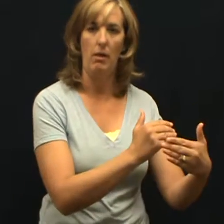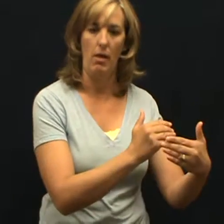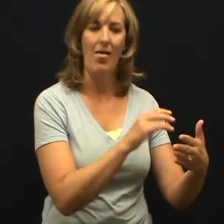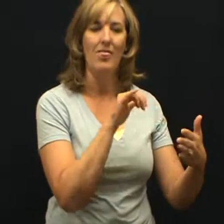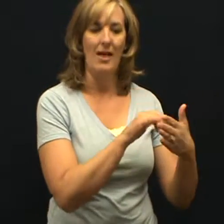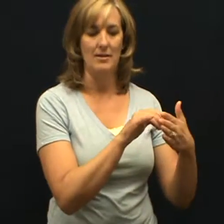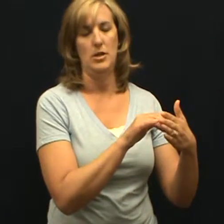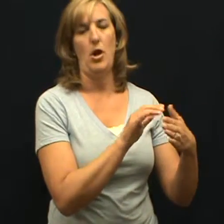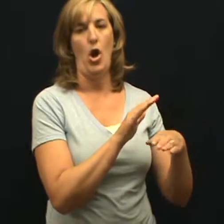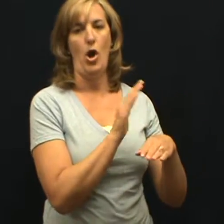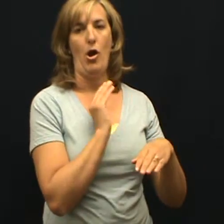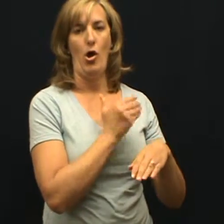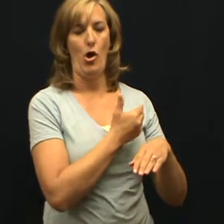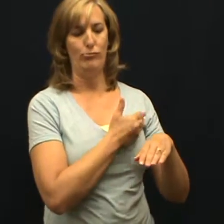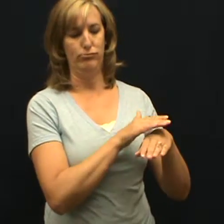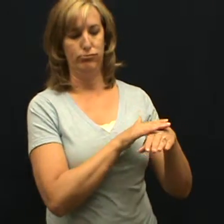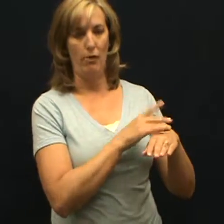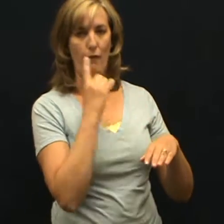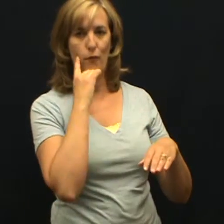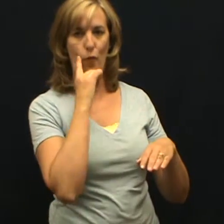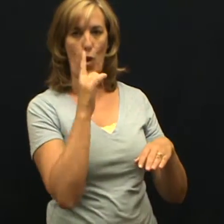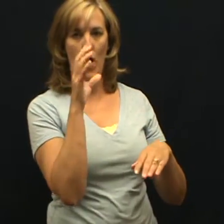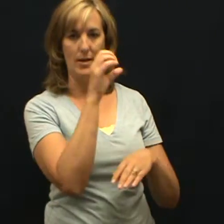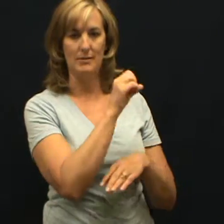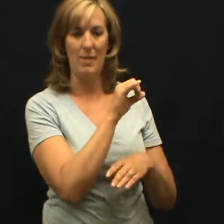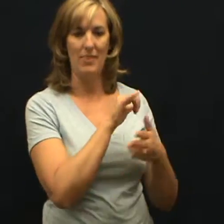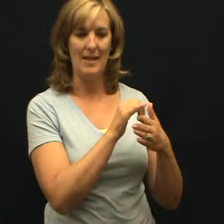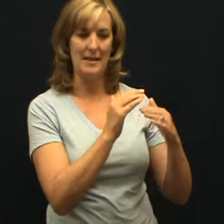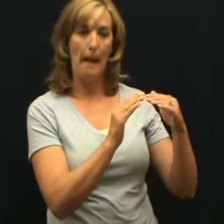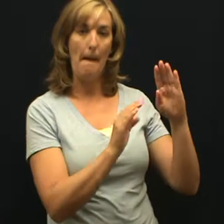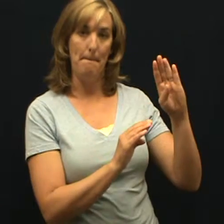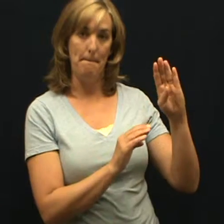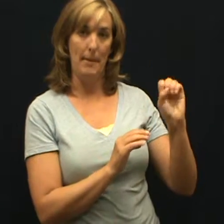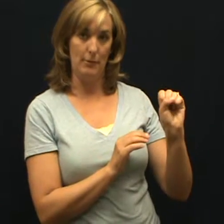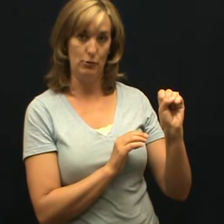And so it's called a balance sheet approach, since we use a balance sheet account